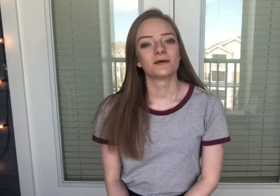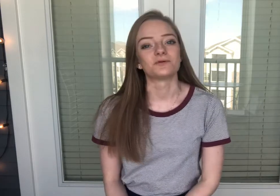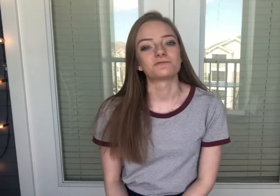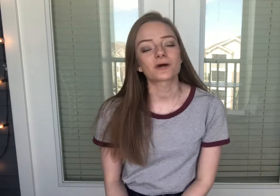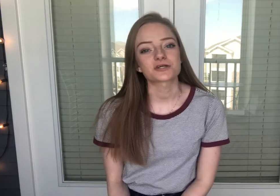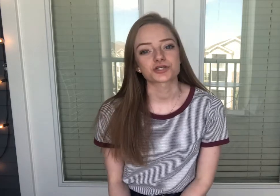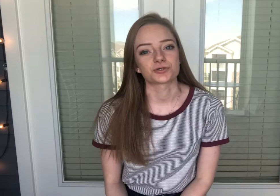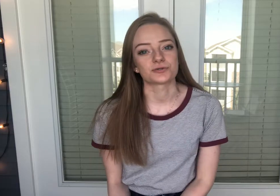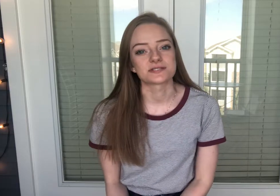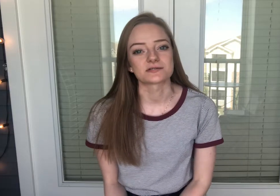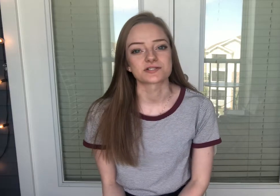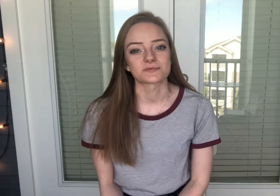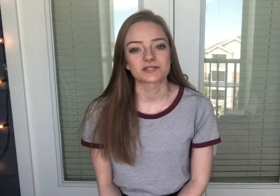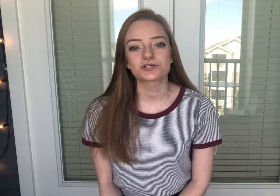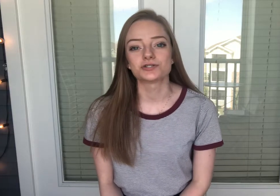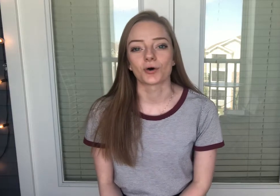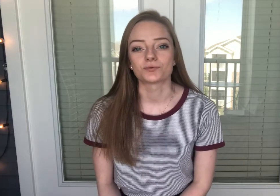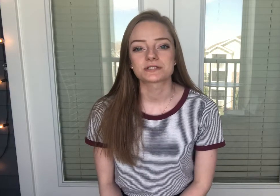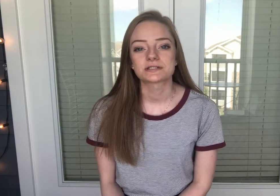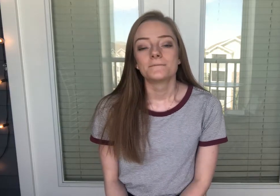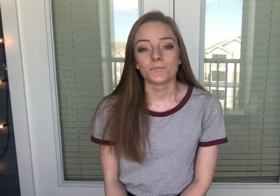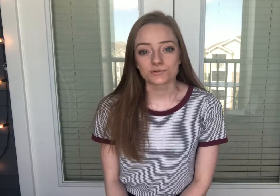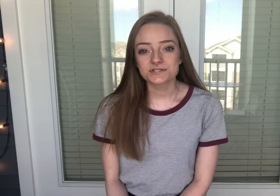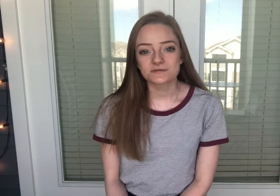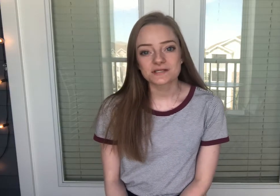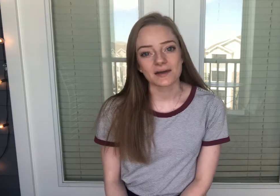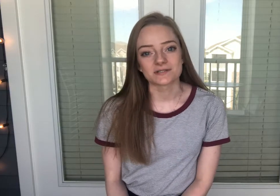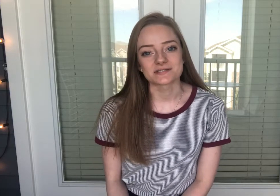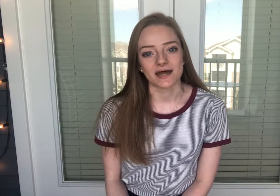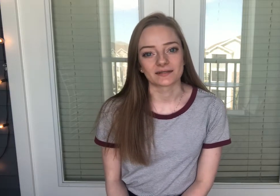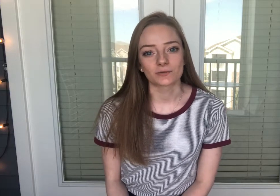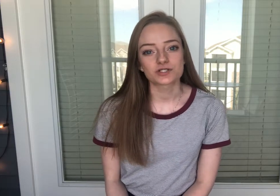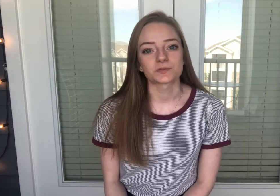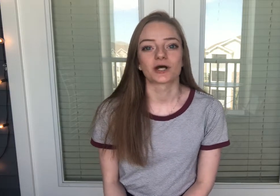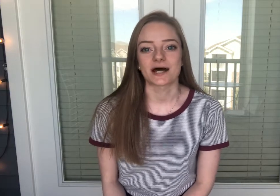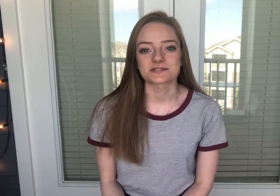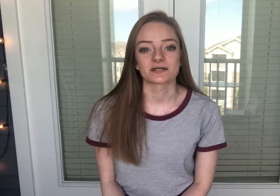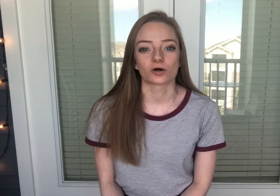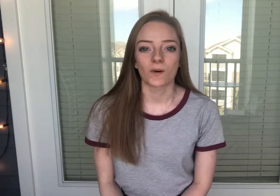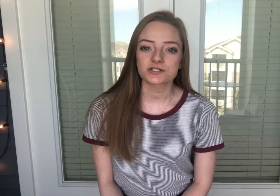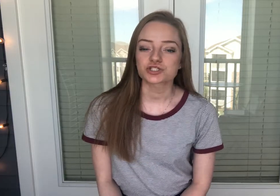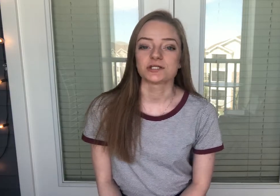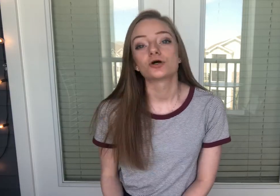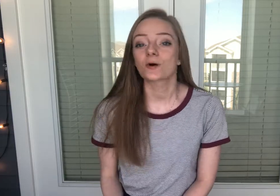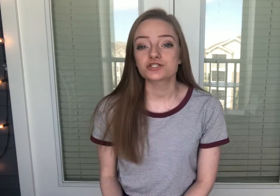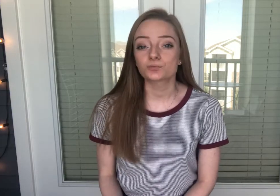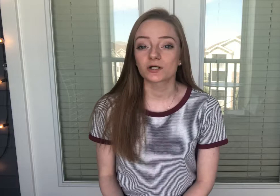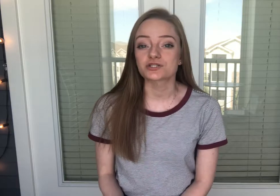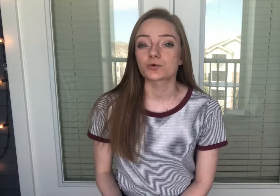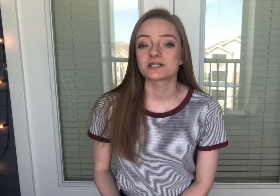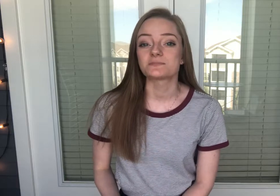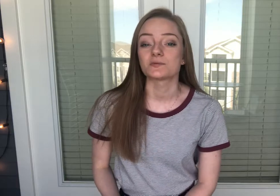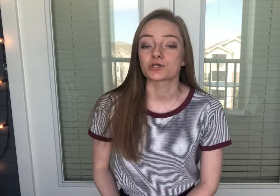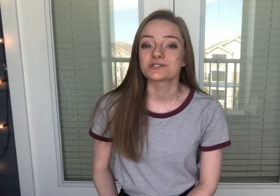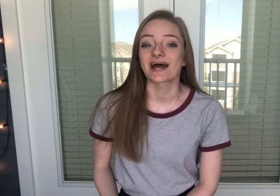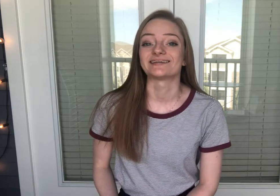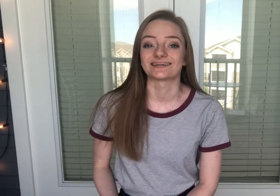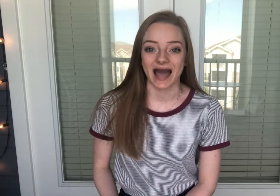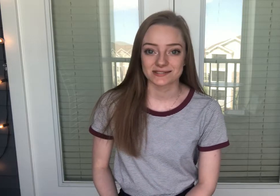Before I show you this, there's something to note. Most of the time in sign language, when you're asking a question, the question word is going to be what you sign last.